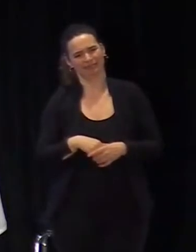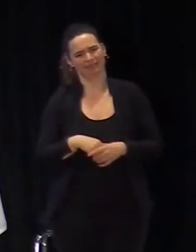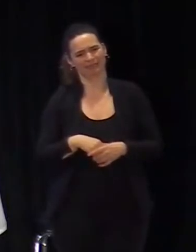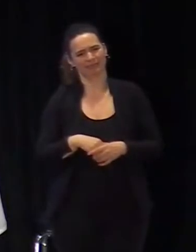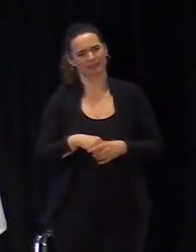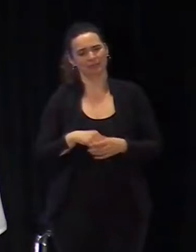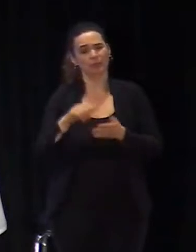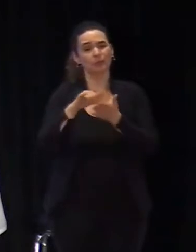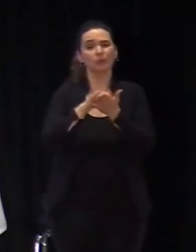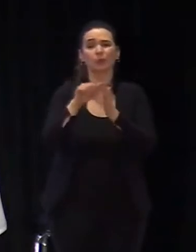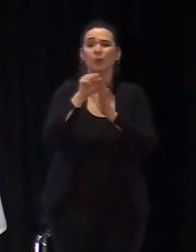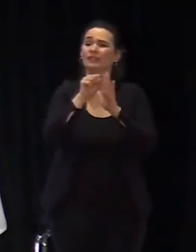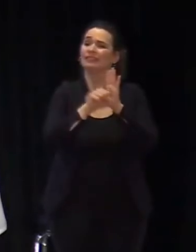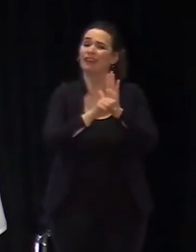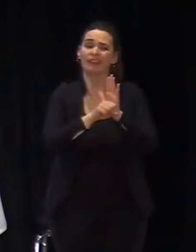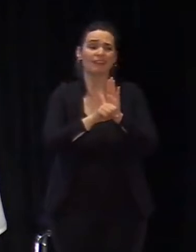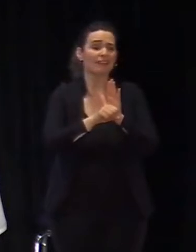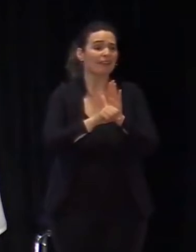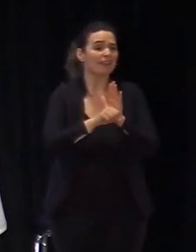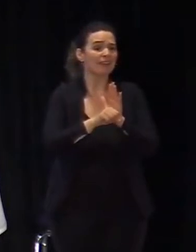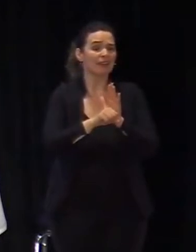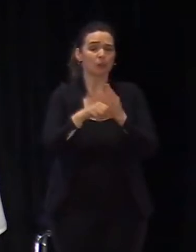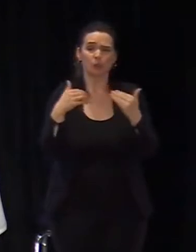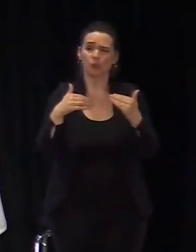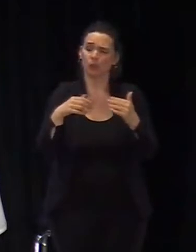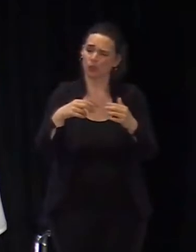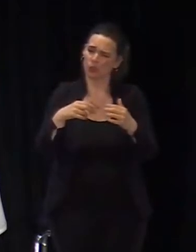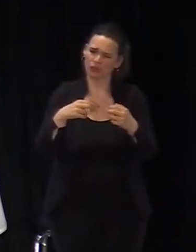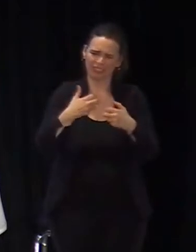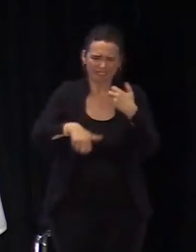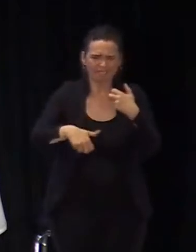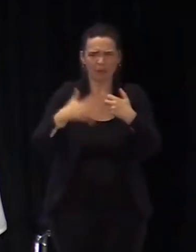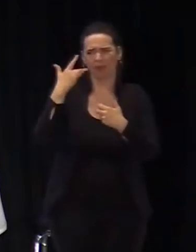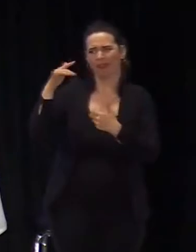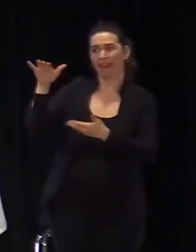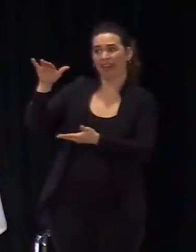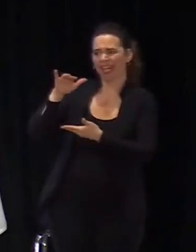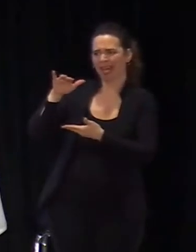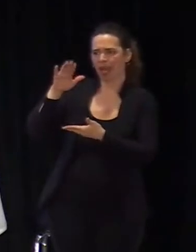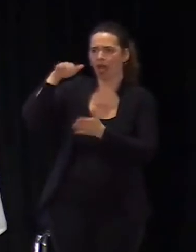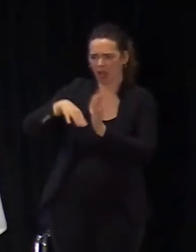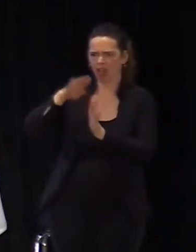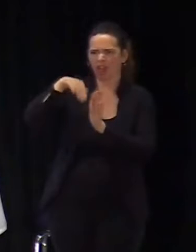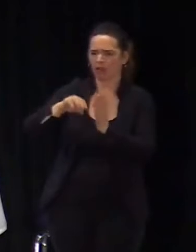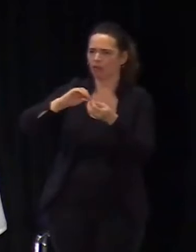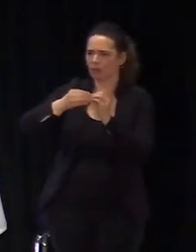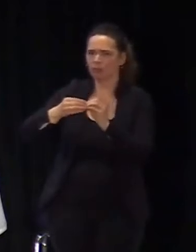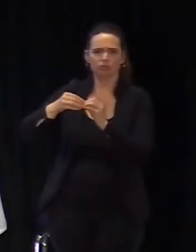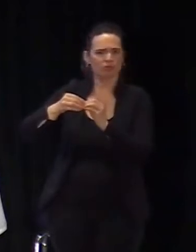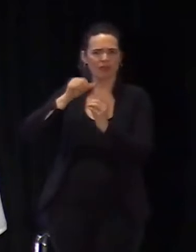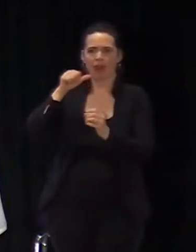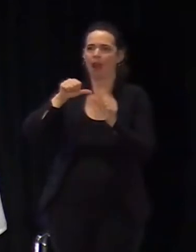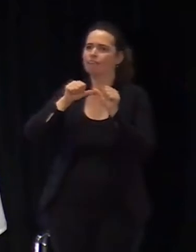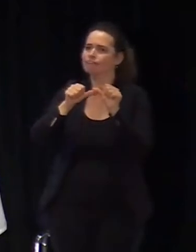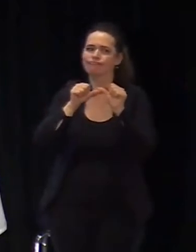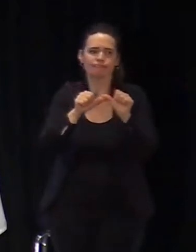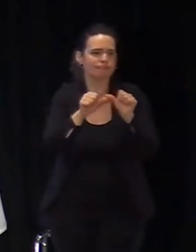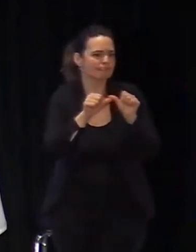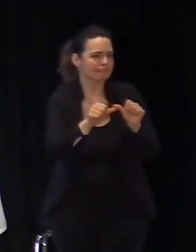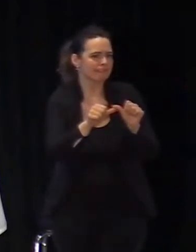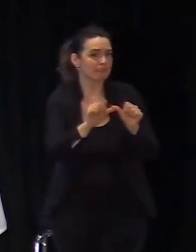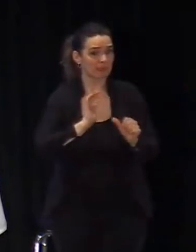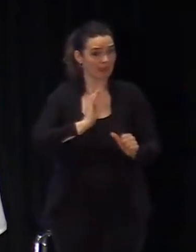in supply. Now the bump in supply is coming from the hospital 1As essentially being arguably